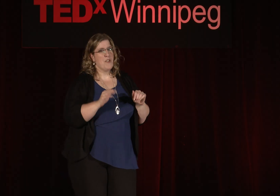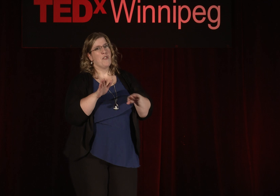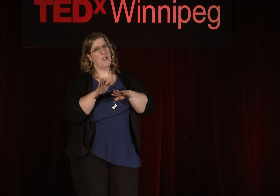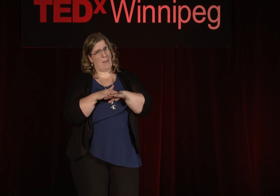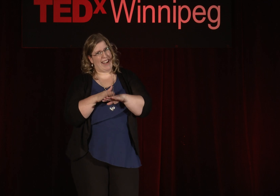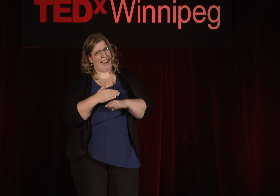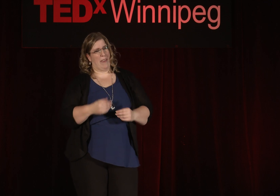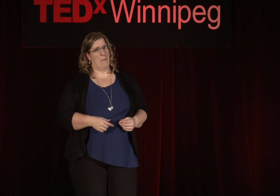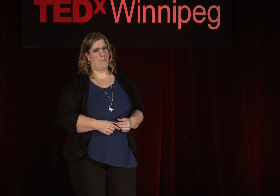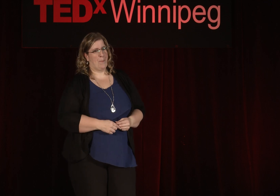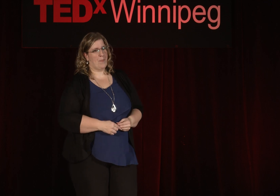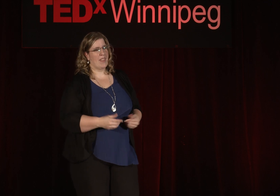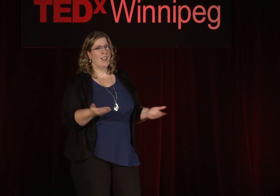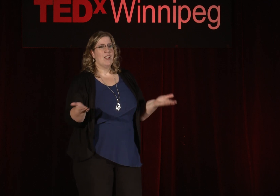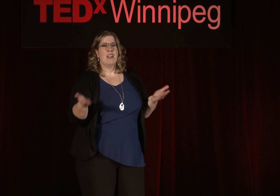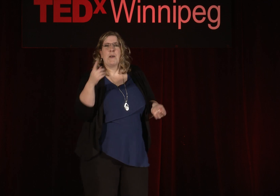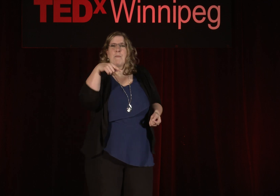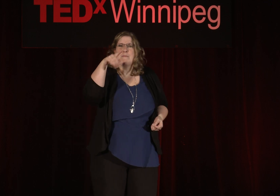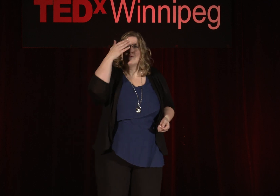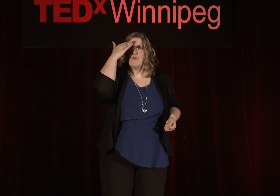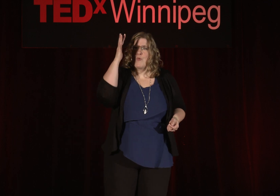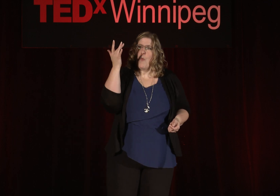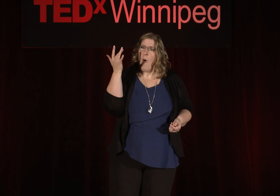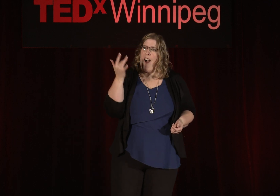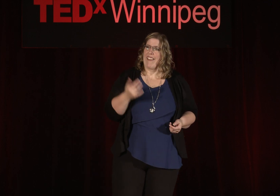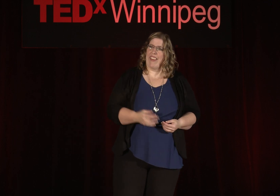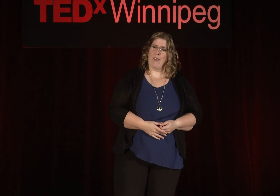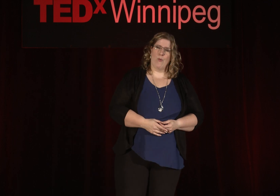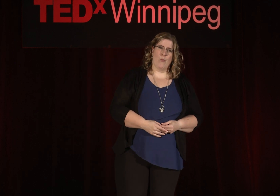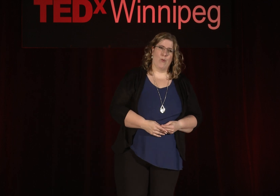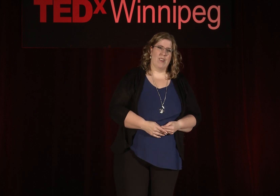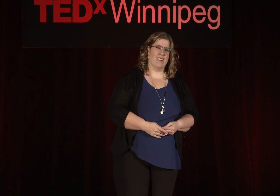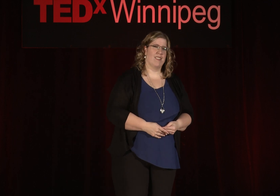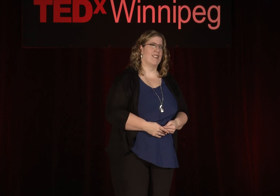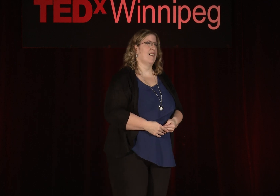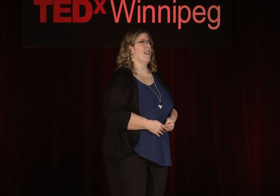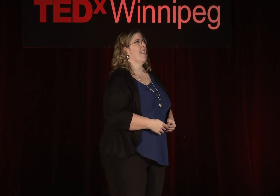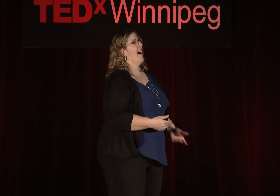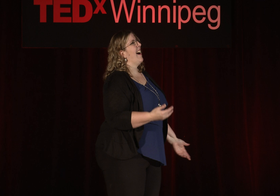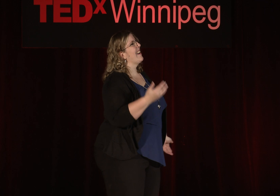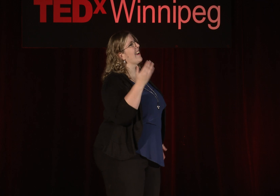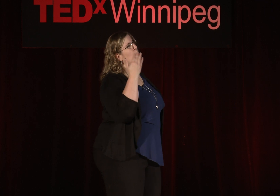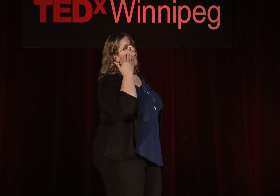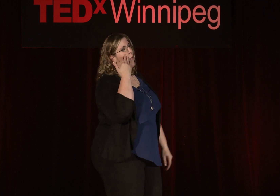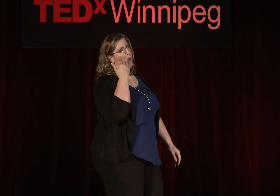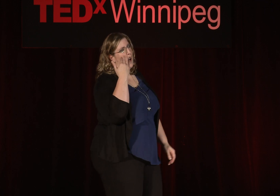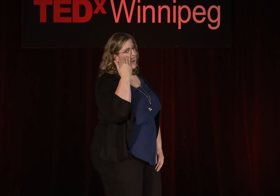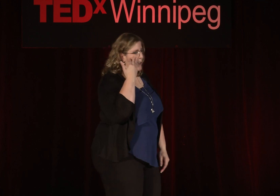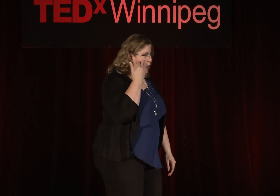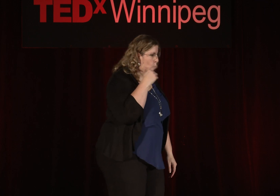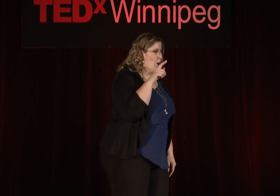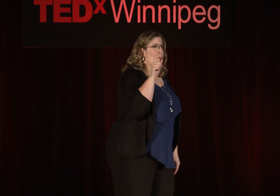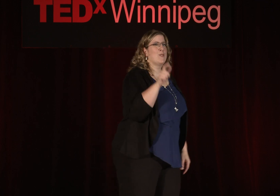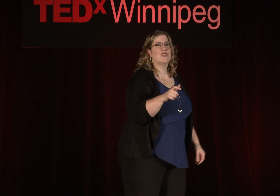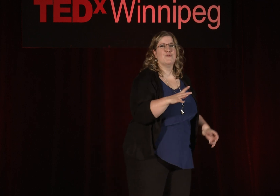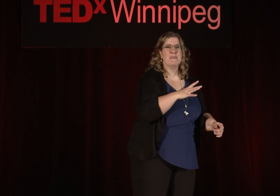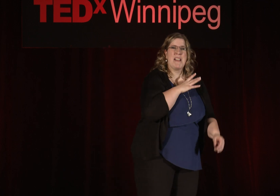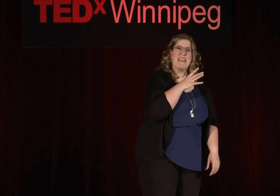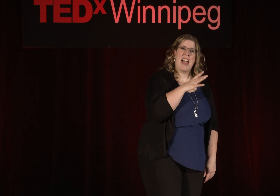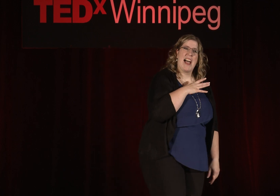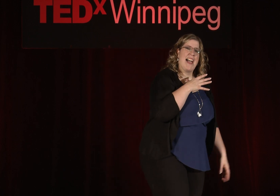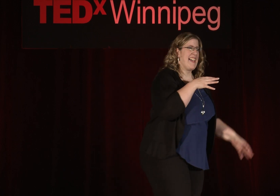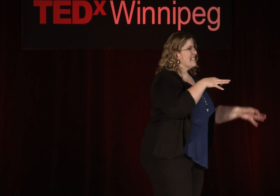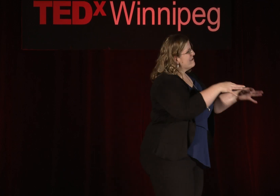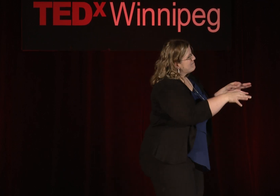them. Most people don't know why, though. I know, we should be polite